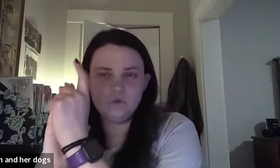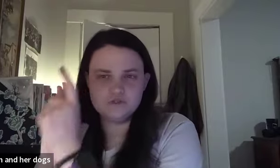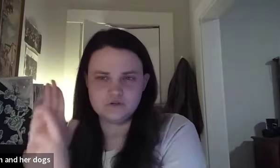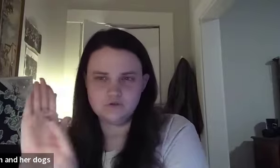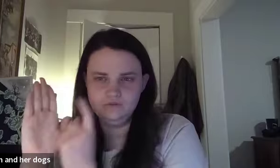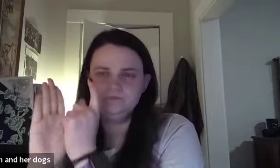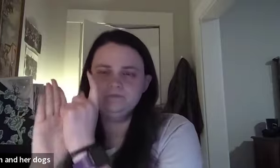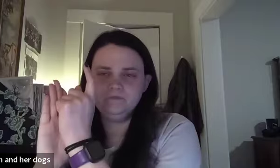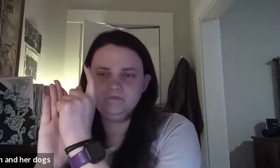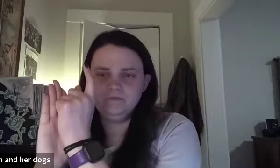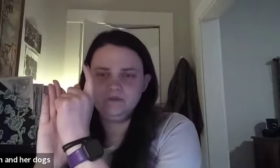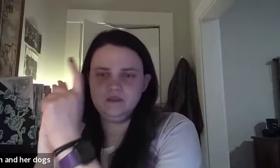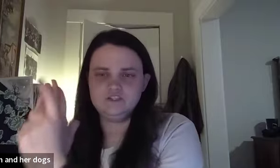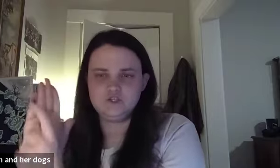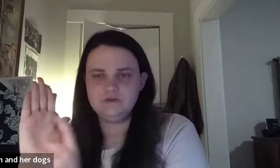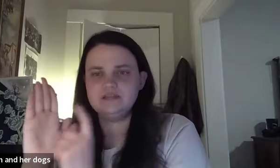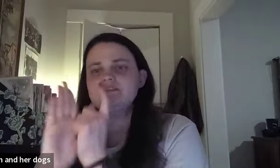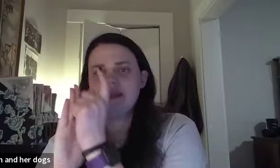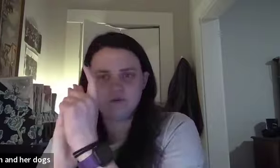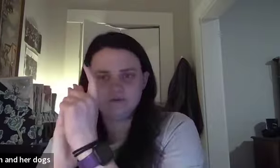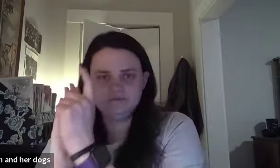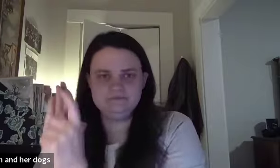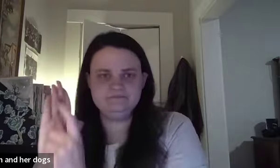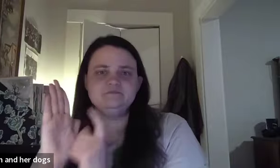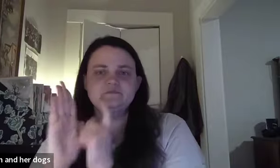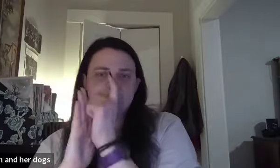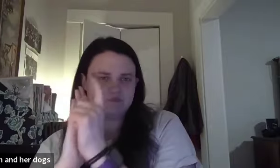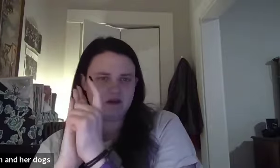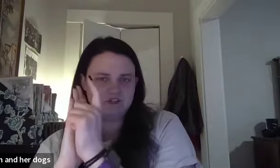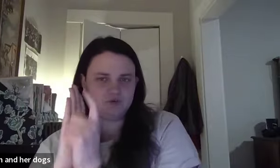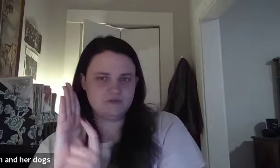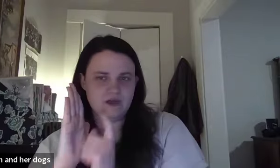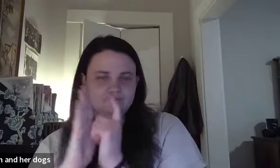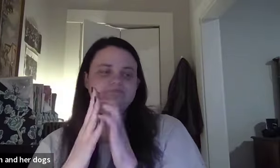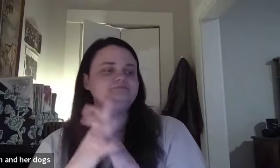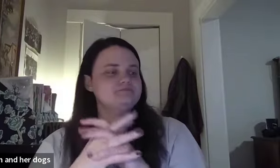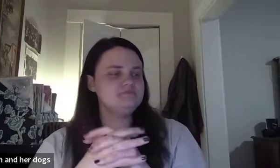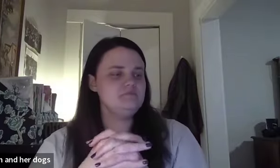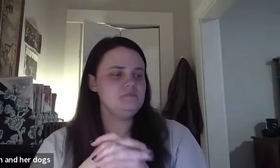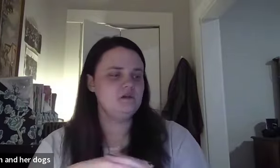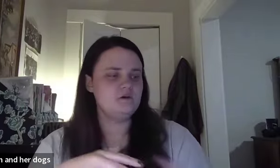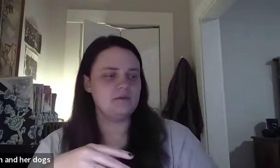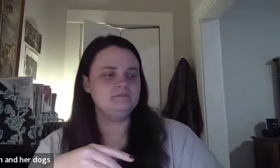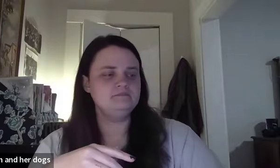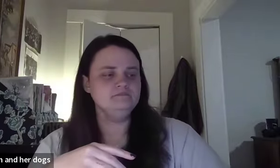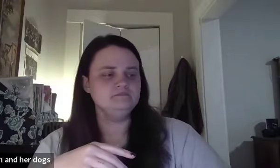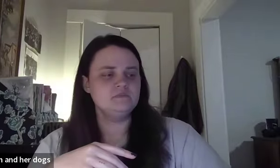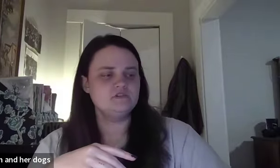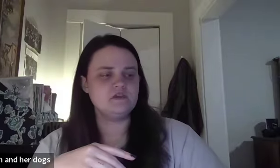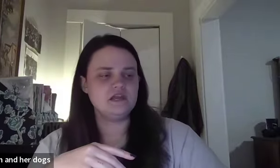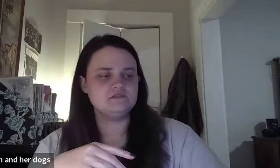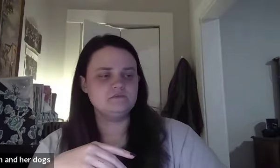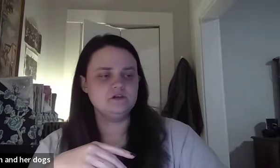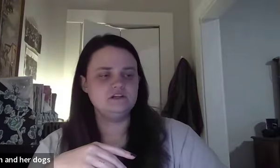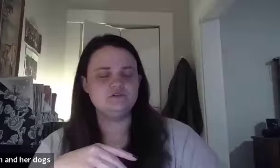full circle to get to that hour. So that's my visual with that. Okay. So the next one we're going to do is